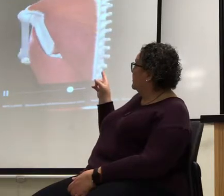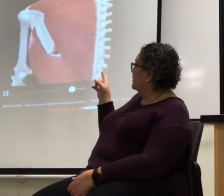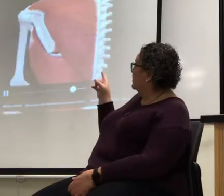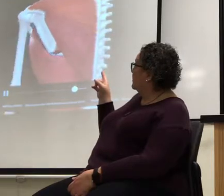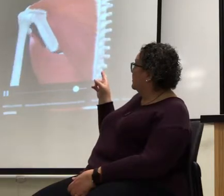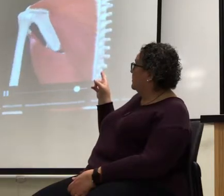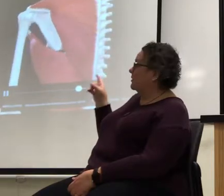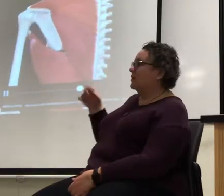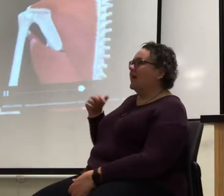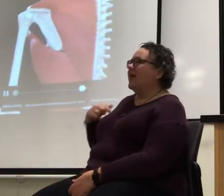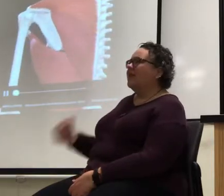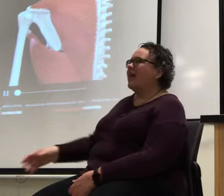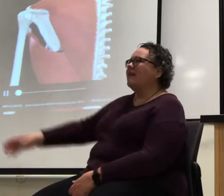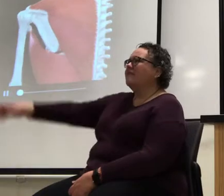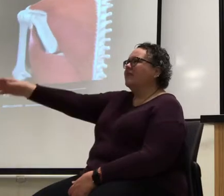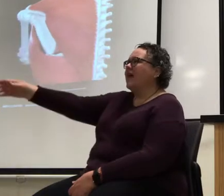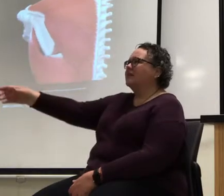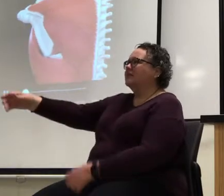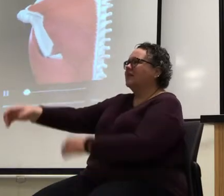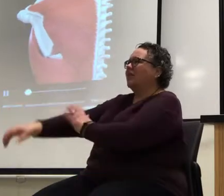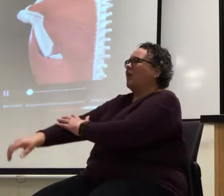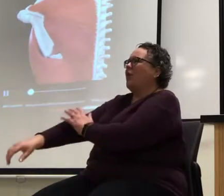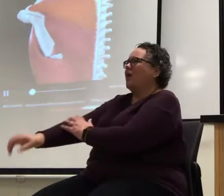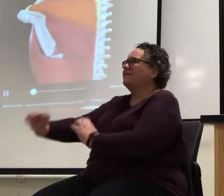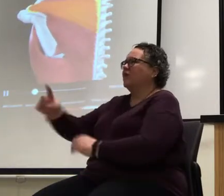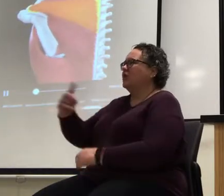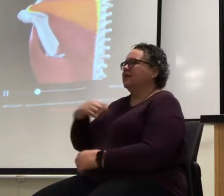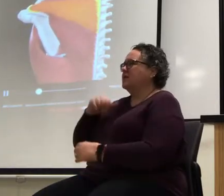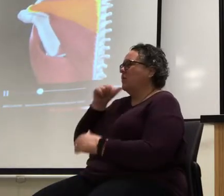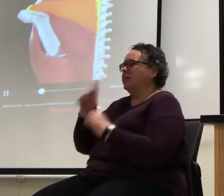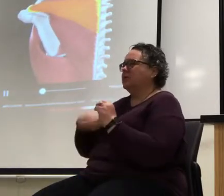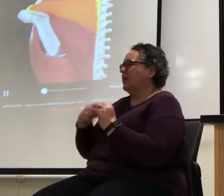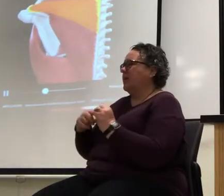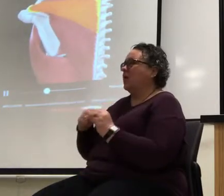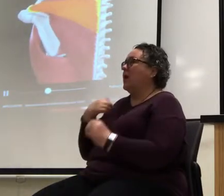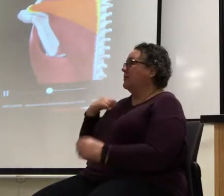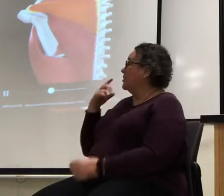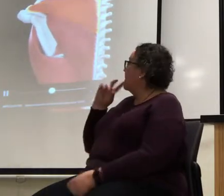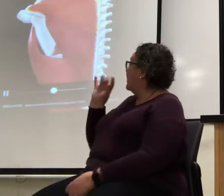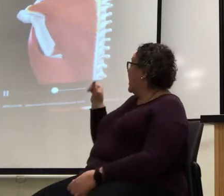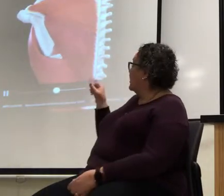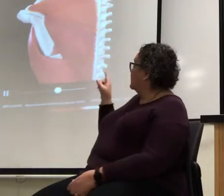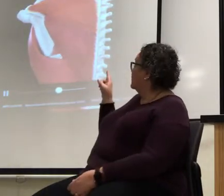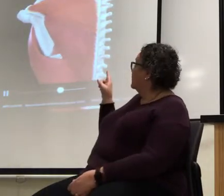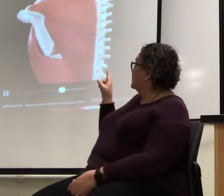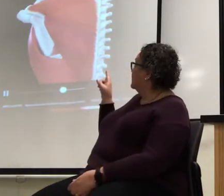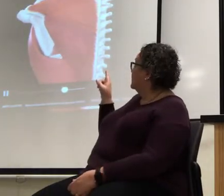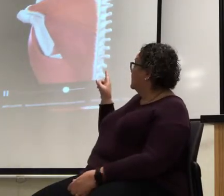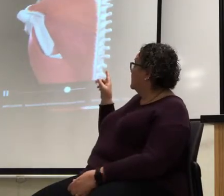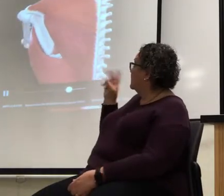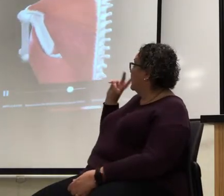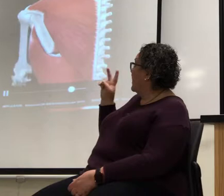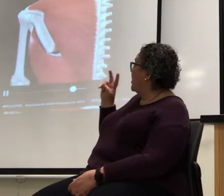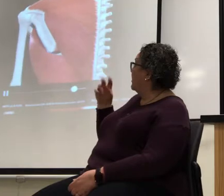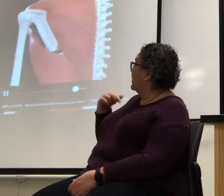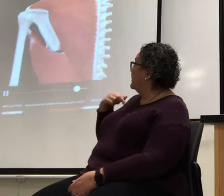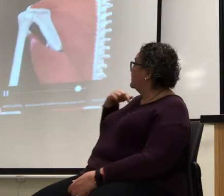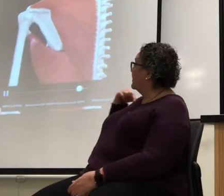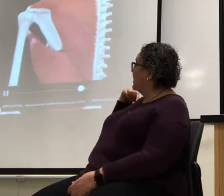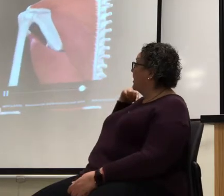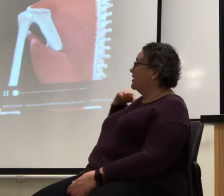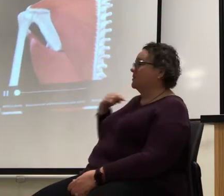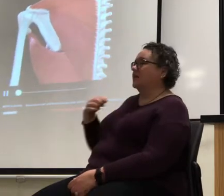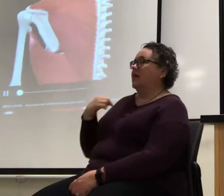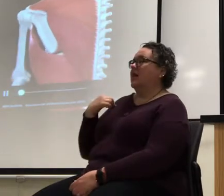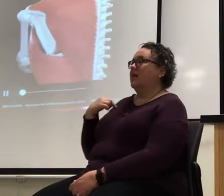They flex the arm first. That's not really what I'm talking about. When the muscle lights up, that's what I'm talking about. See how it kind of like slides backwards a little